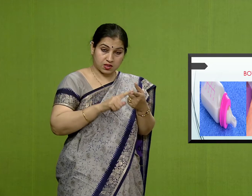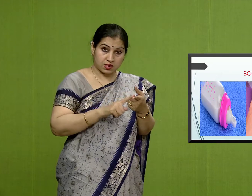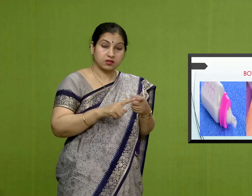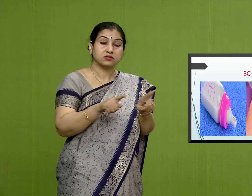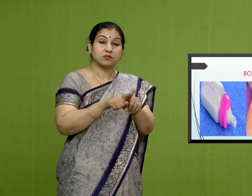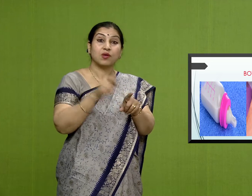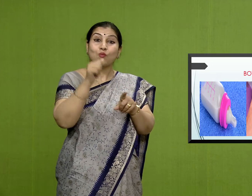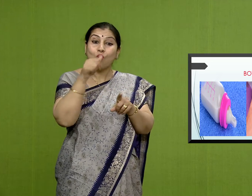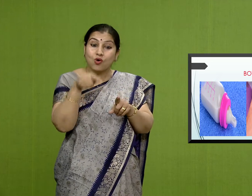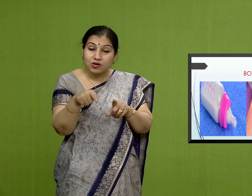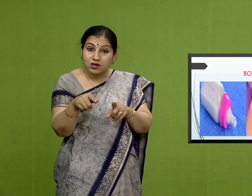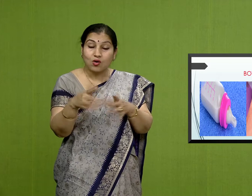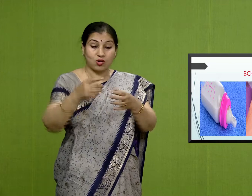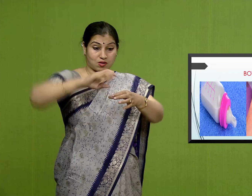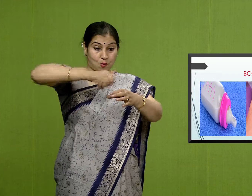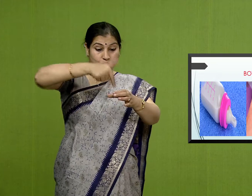water or bottle contamination,